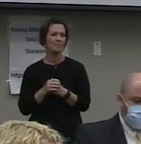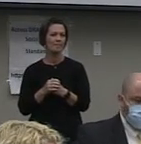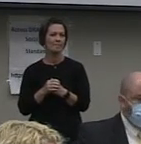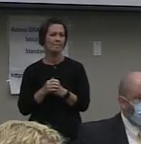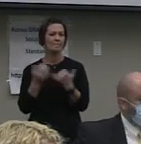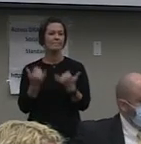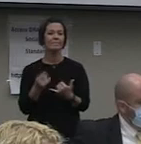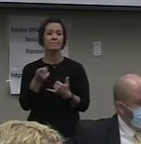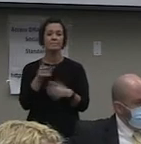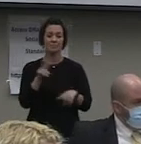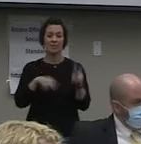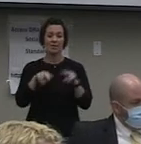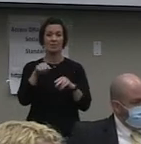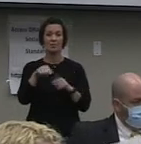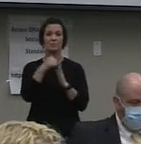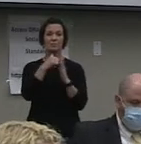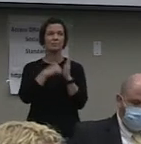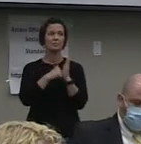If you take a look at our agenda,